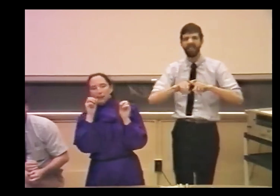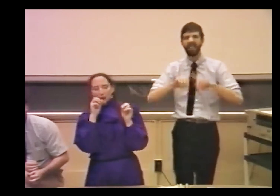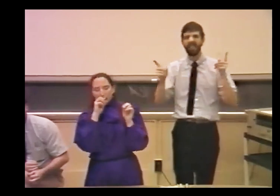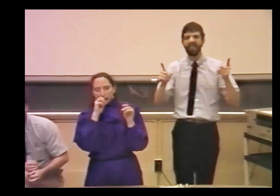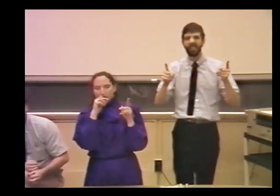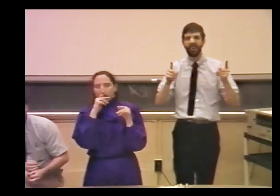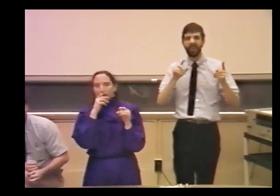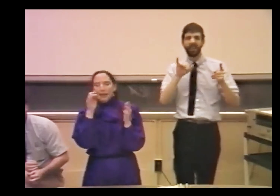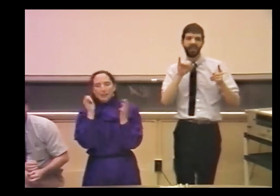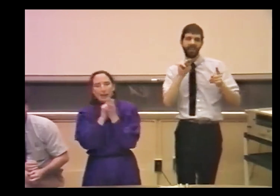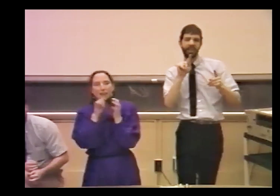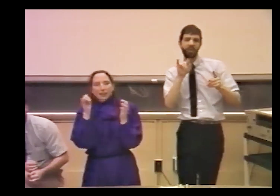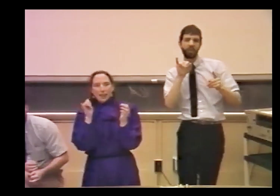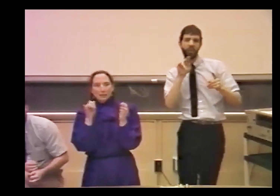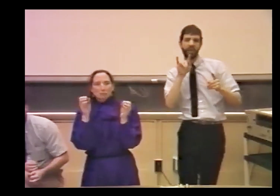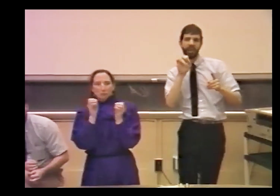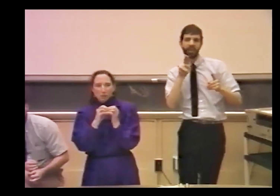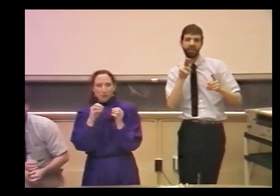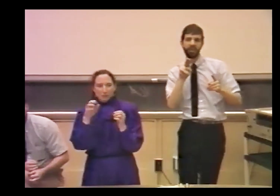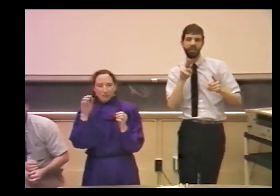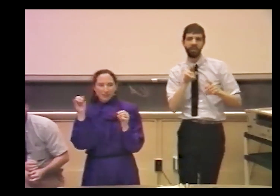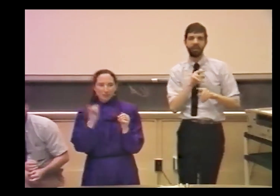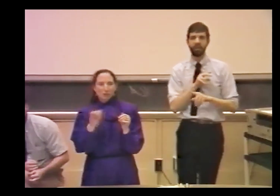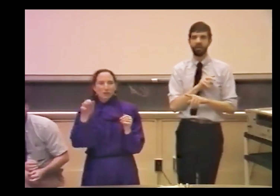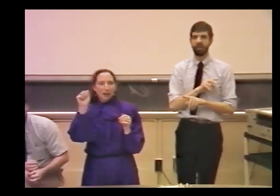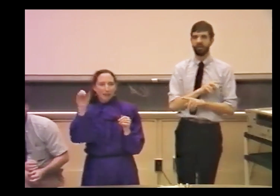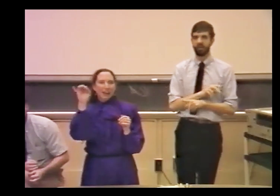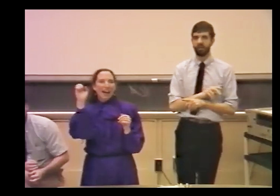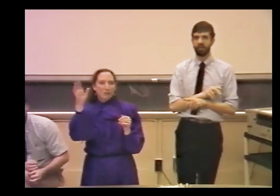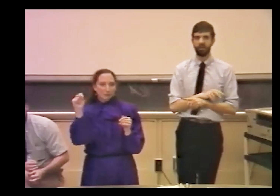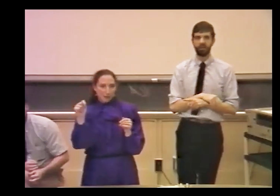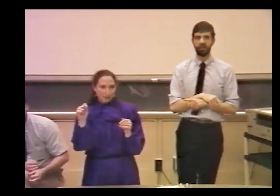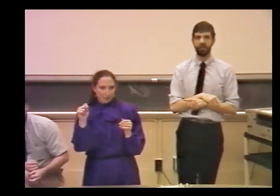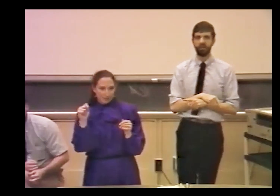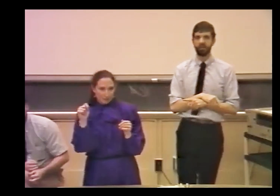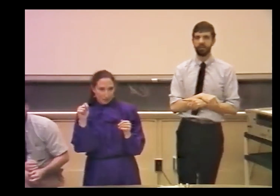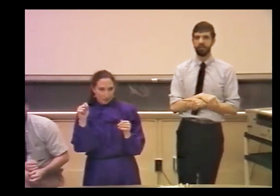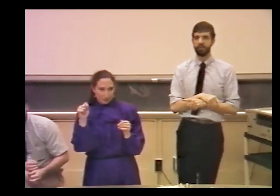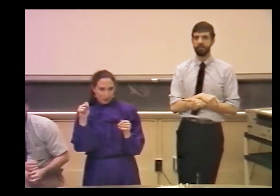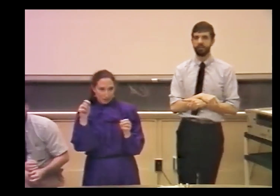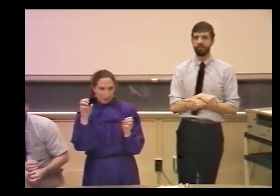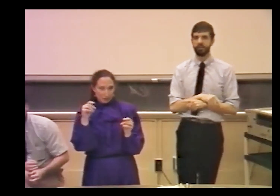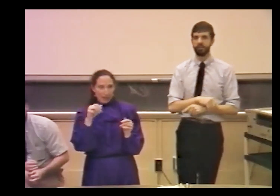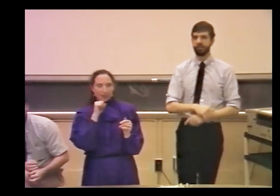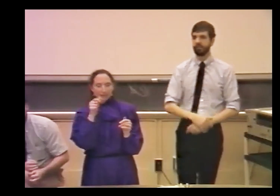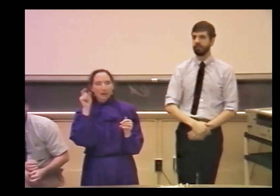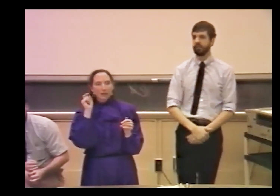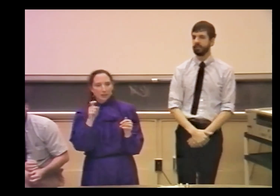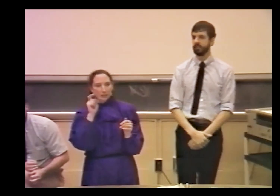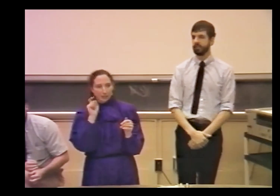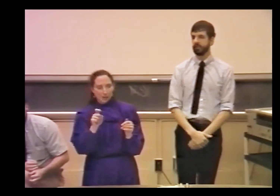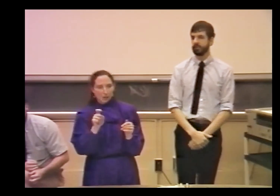intonation. yeah, that's more like affect. Okay, and it's not